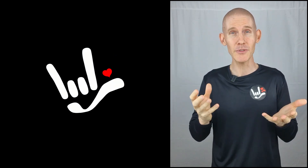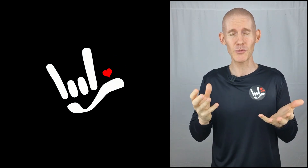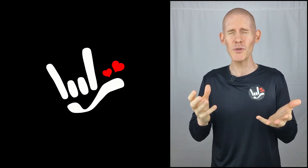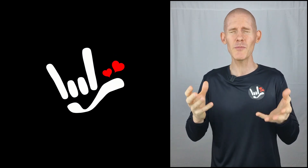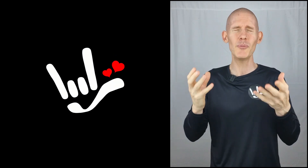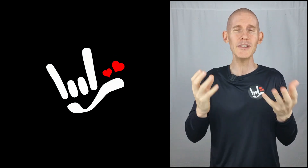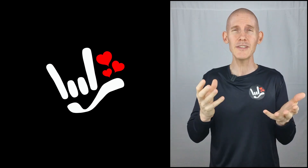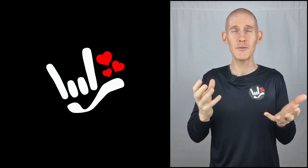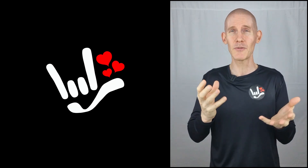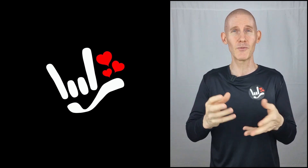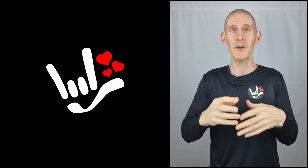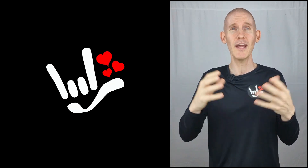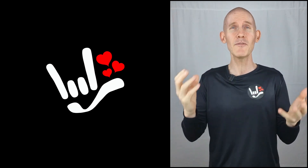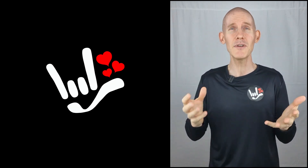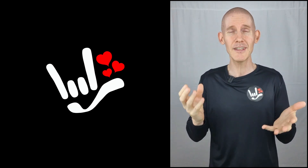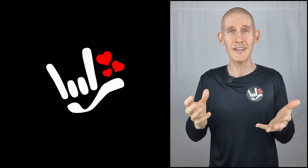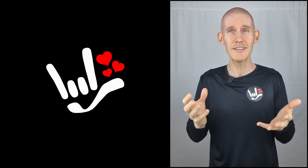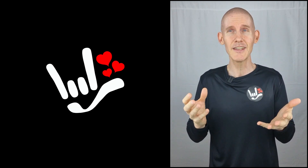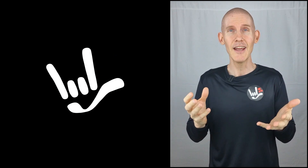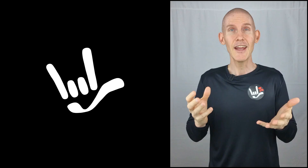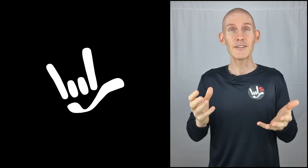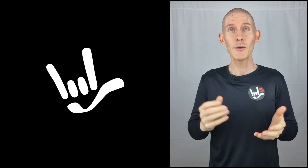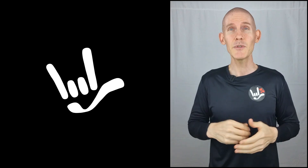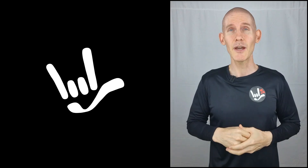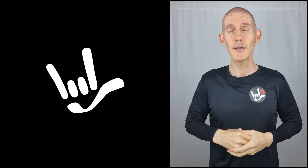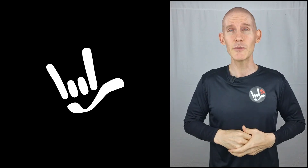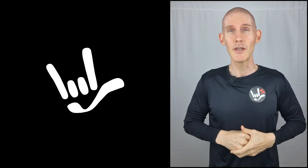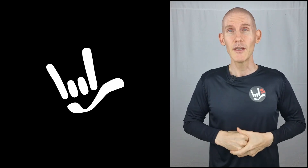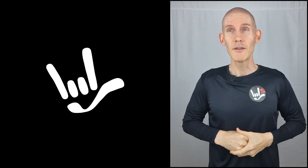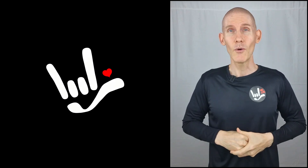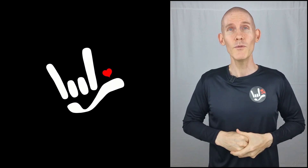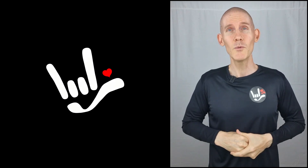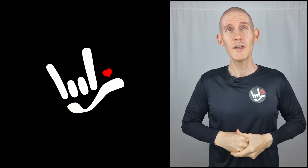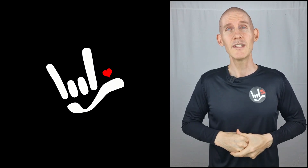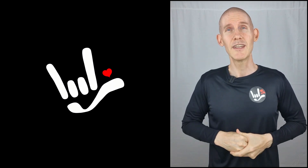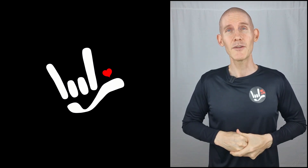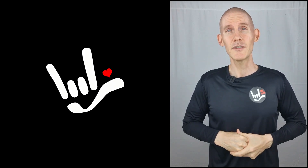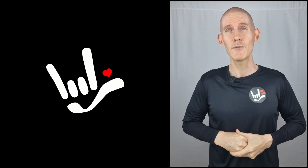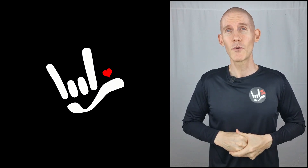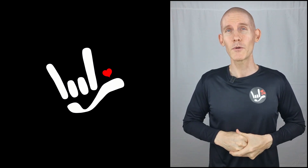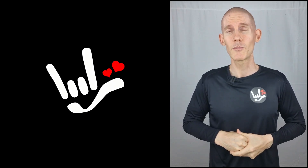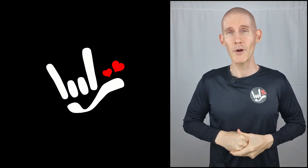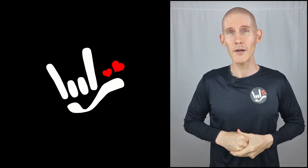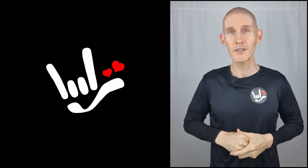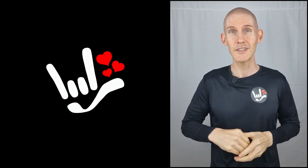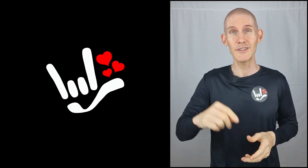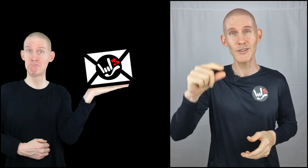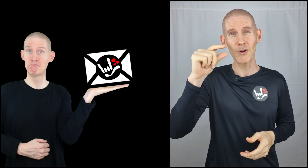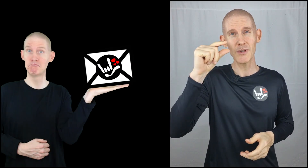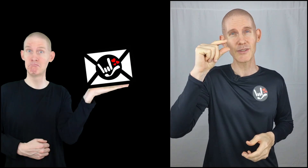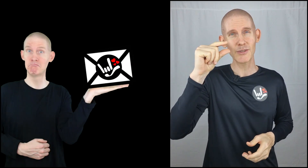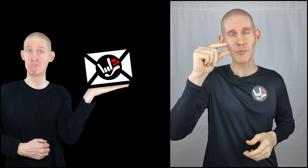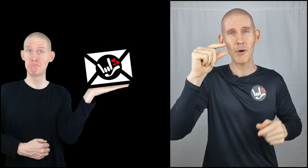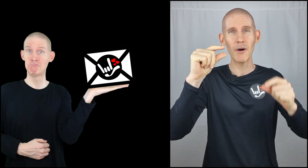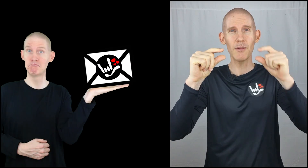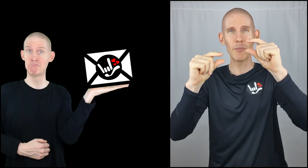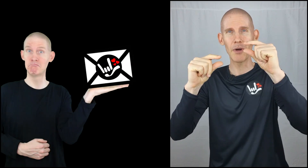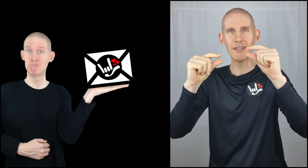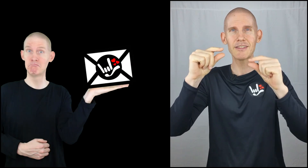We're busy with whatever it is, and sometimes the only way to guaranteed forward progress is to go in small,